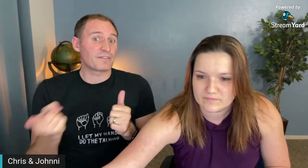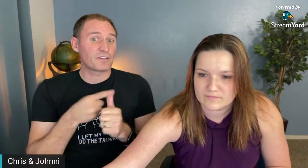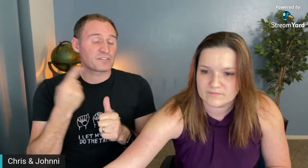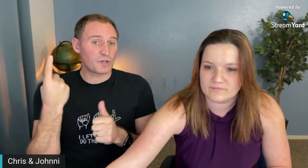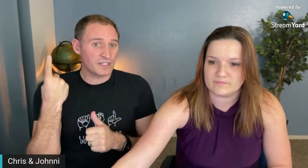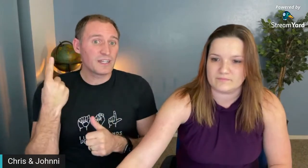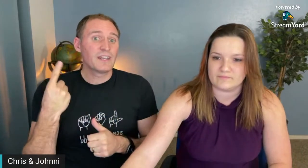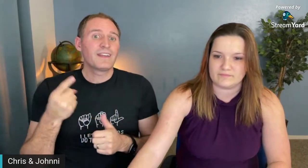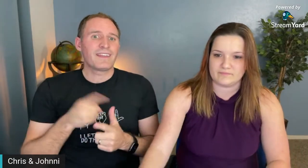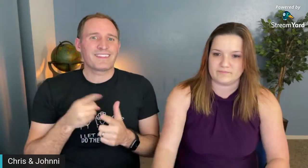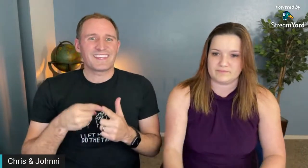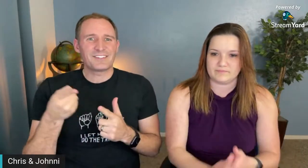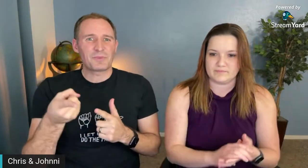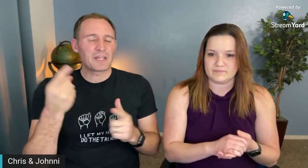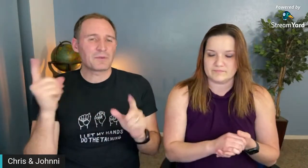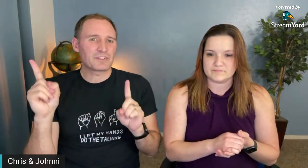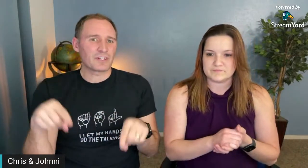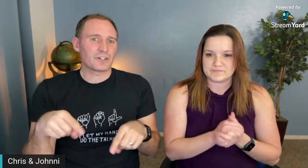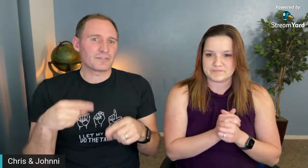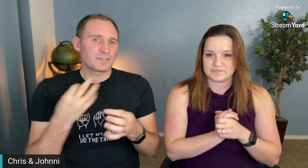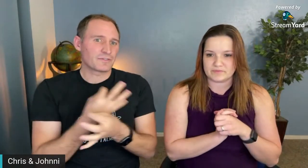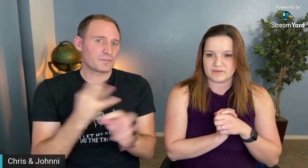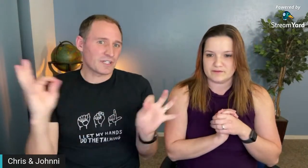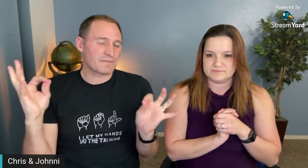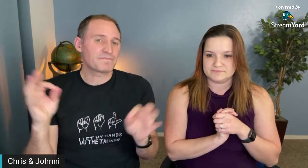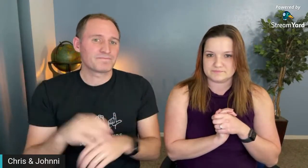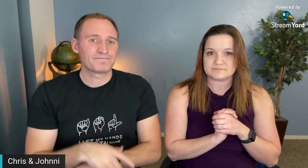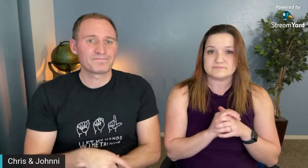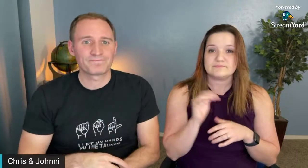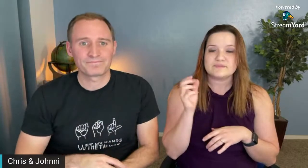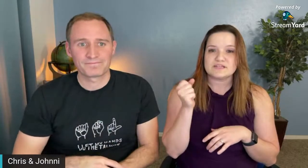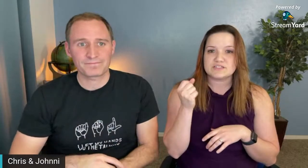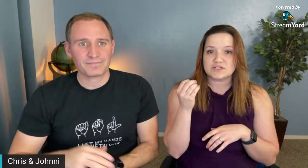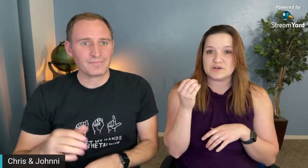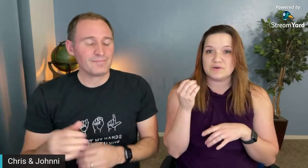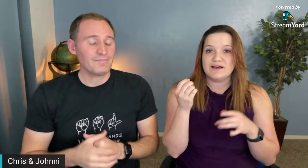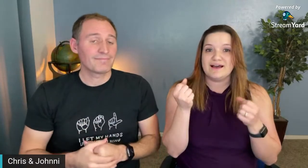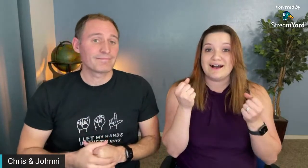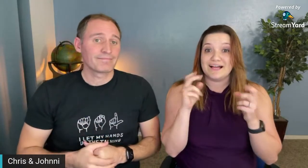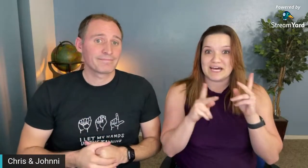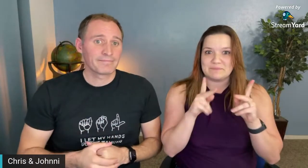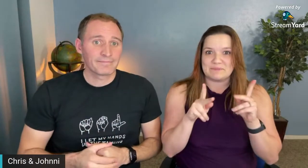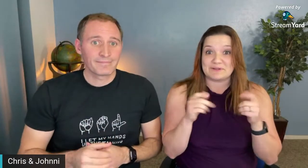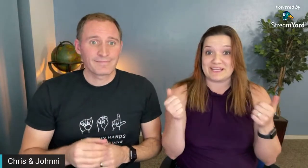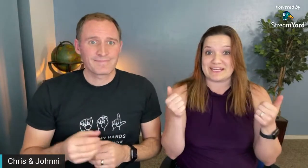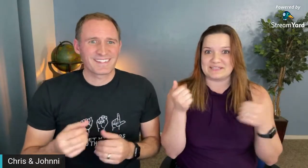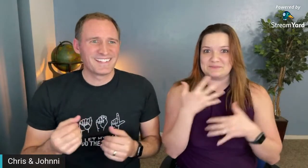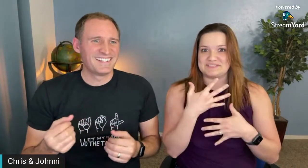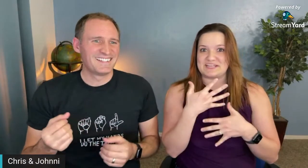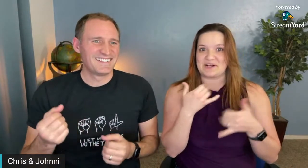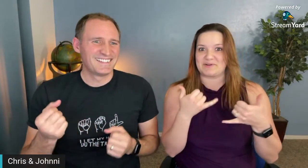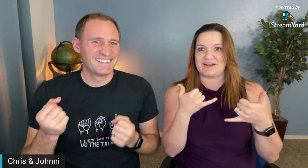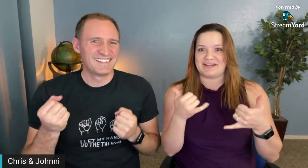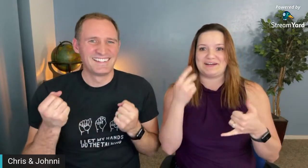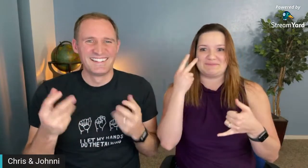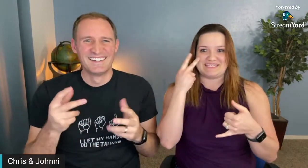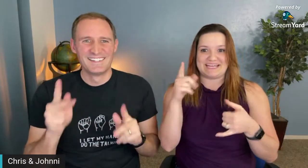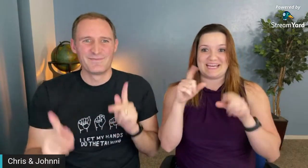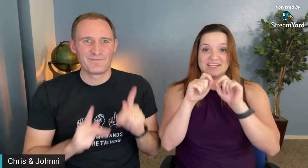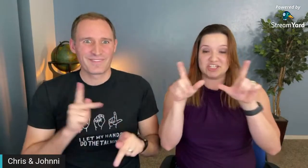first one, then you'll be able to go for free. So a lot of people are like a little bit scared right now. I'm seeing it in the